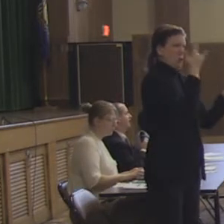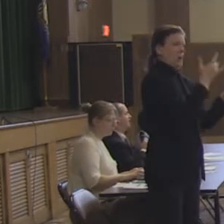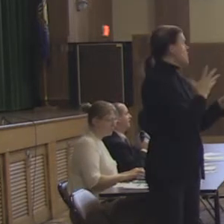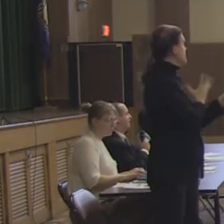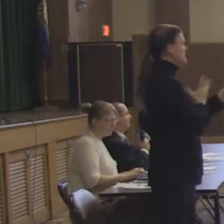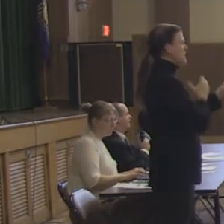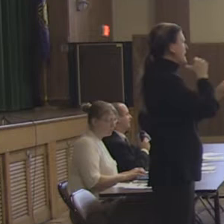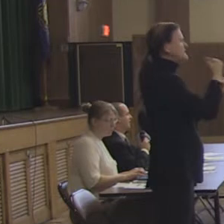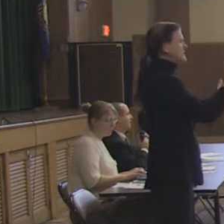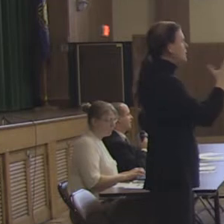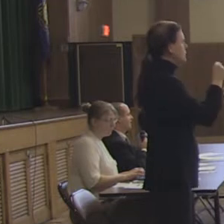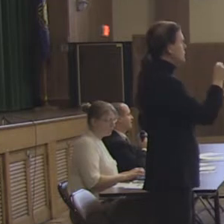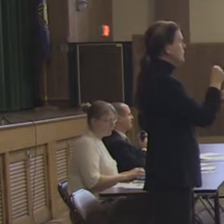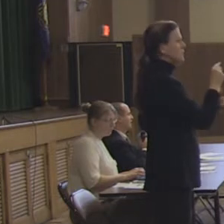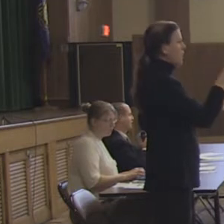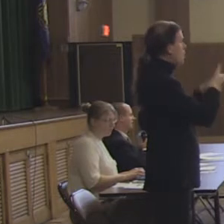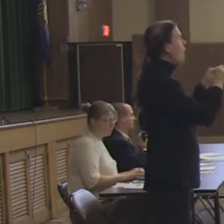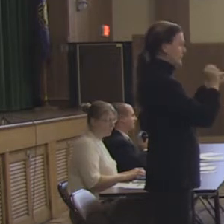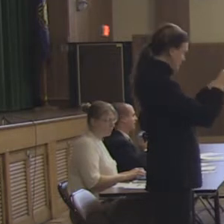not today, but